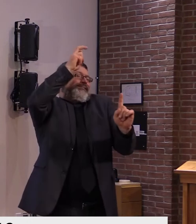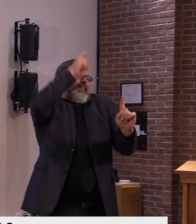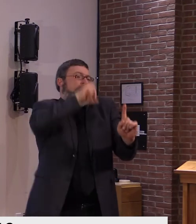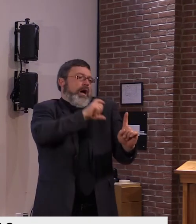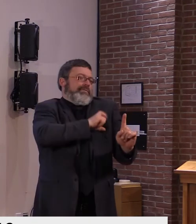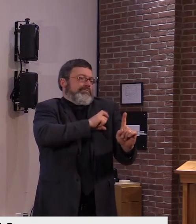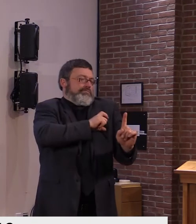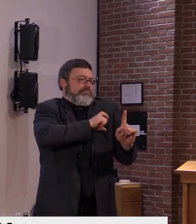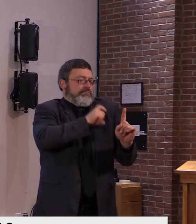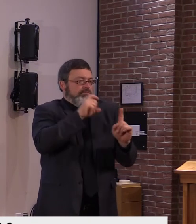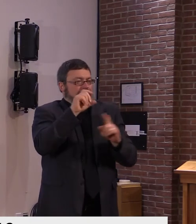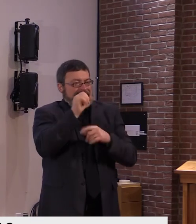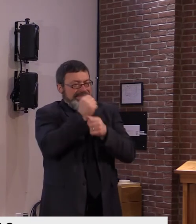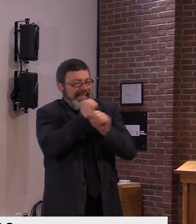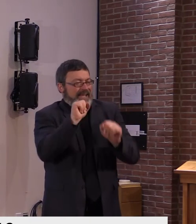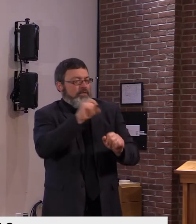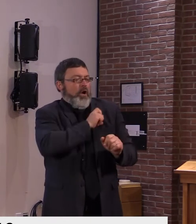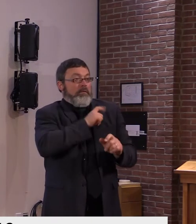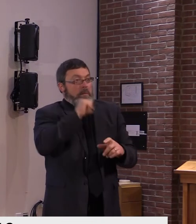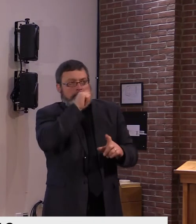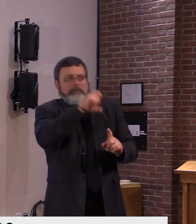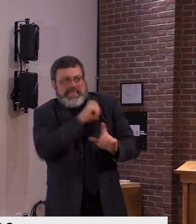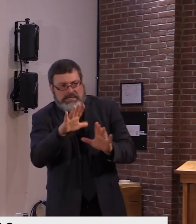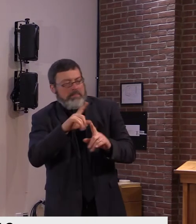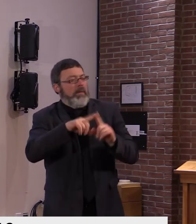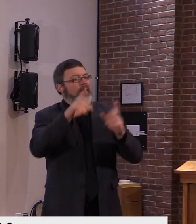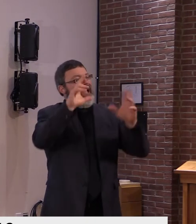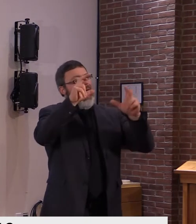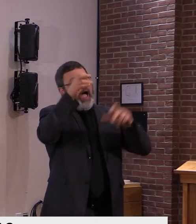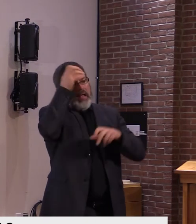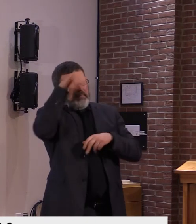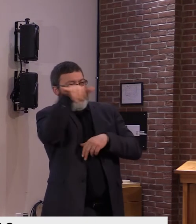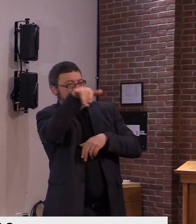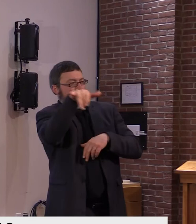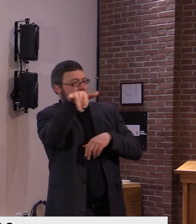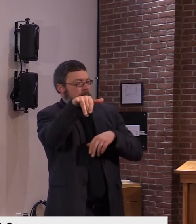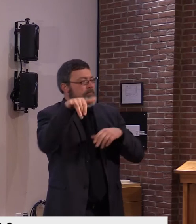condition, we will move families out of that unsafe